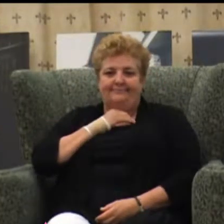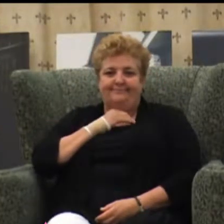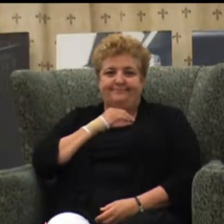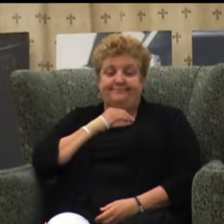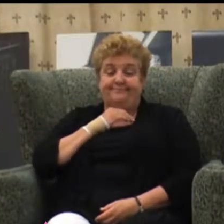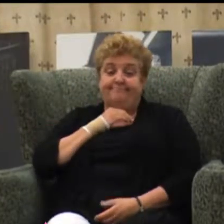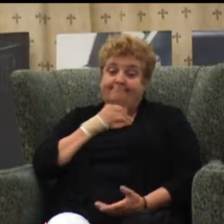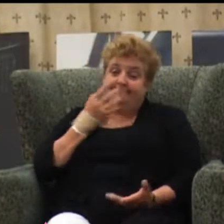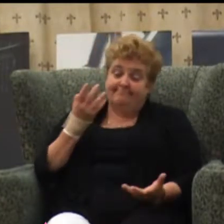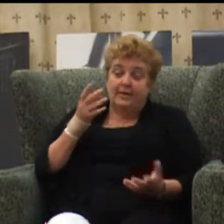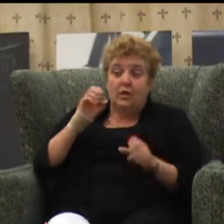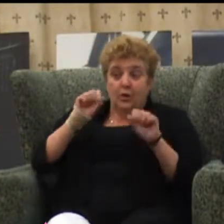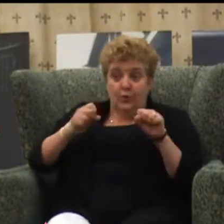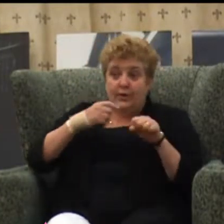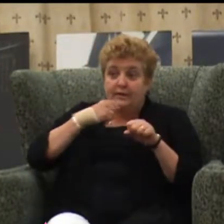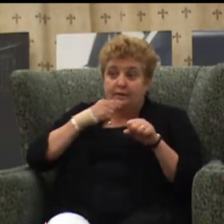Right? You don't believe it? Try sponsoring somebody.